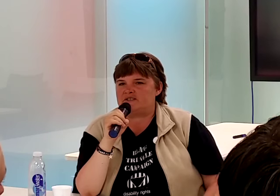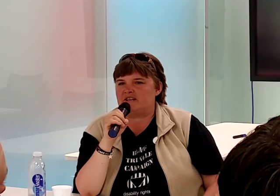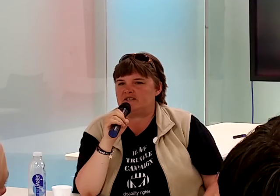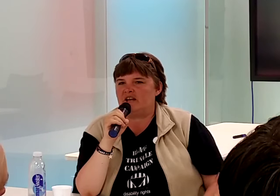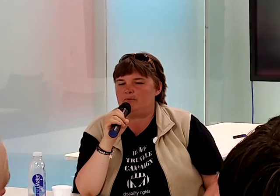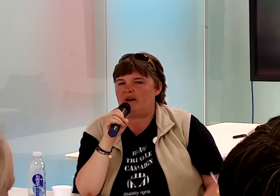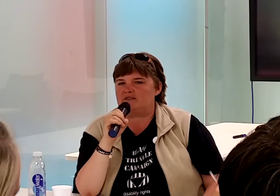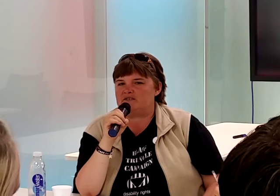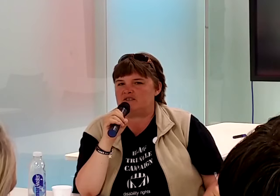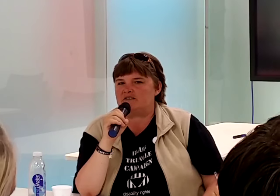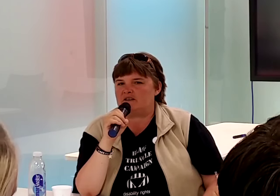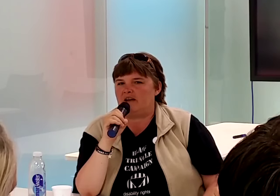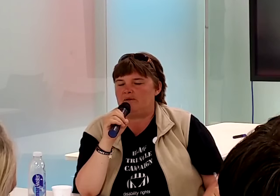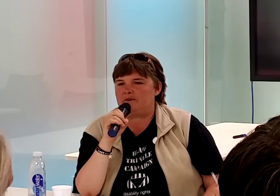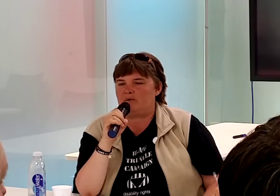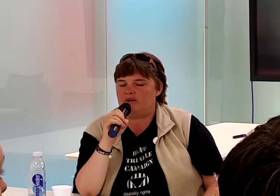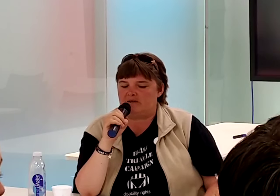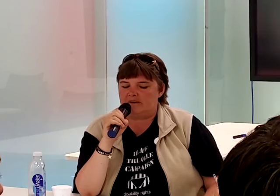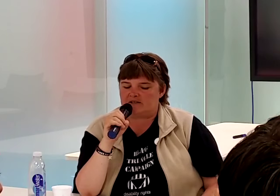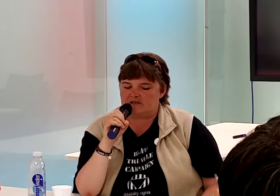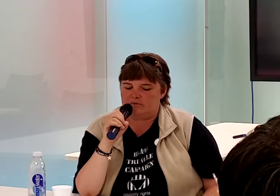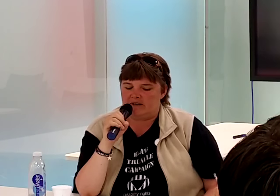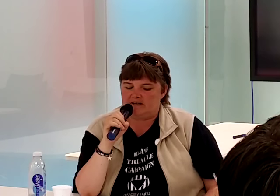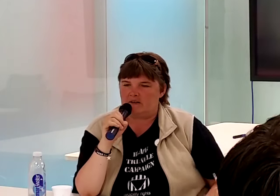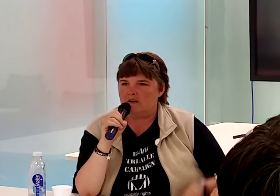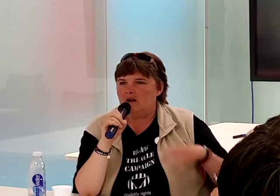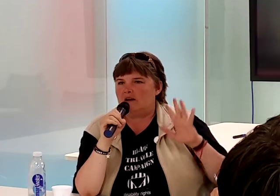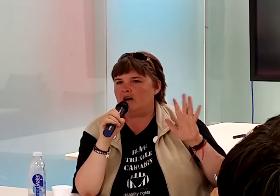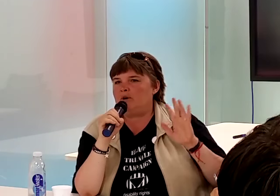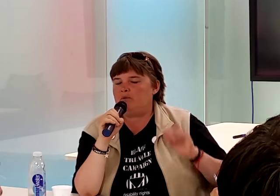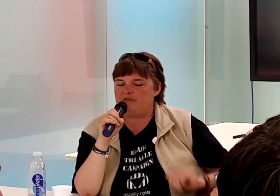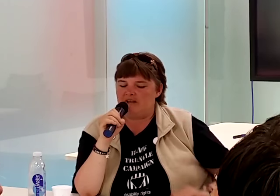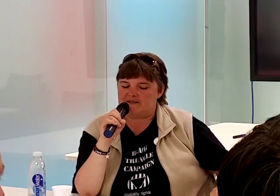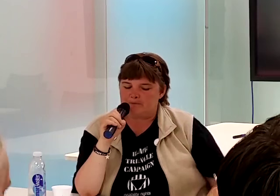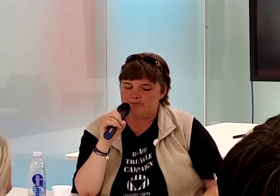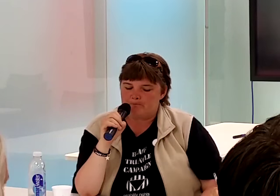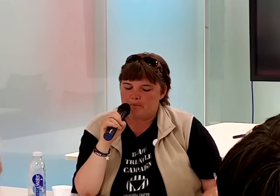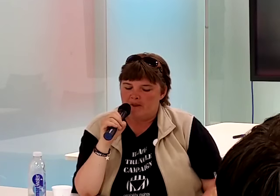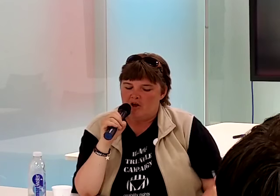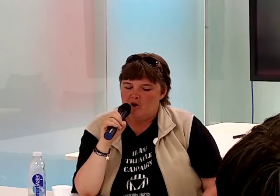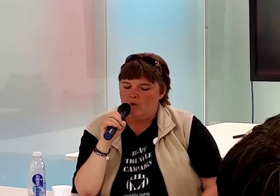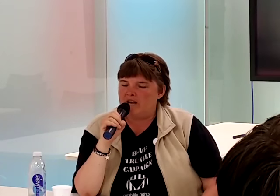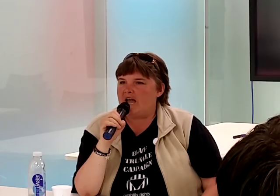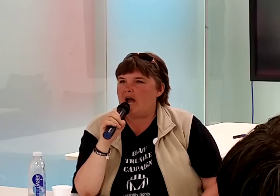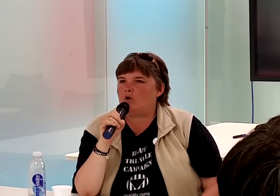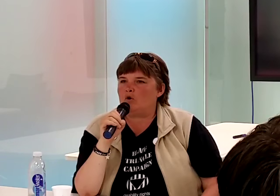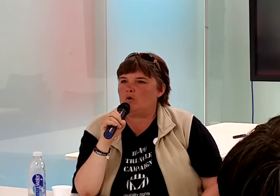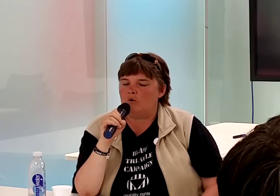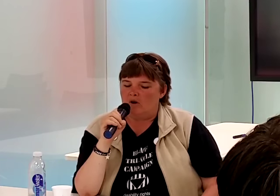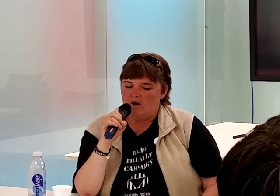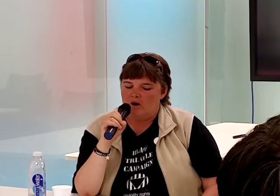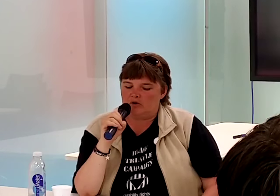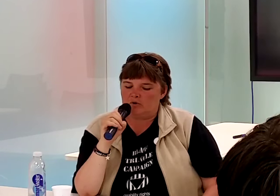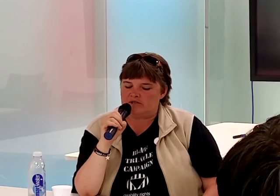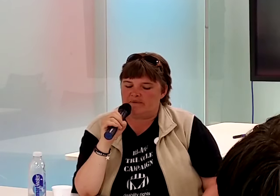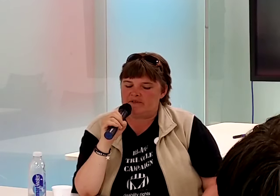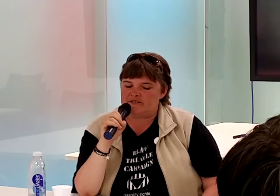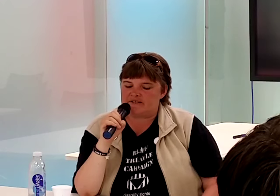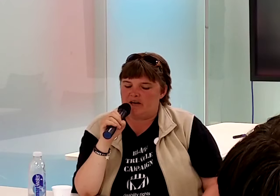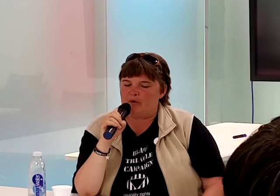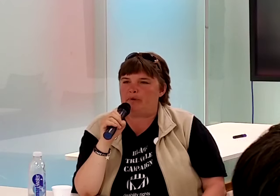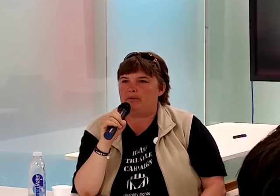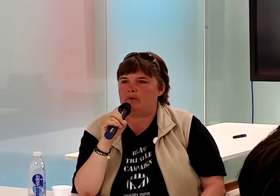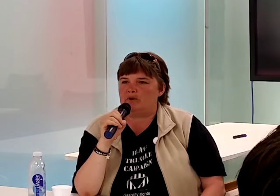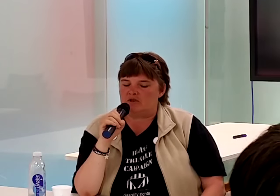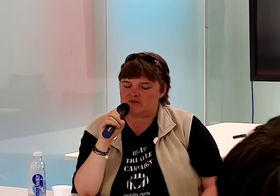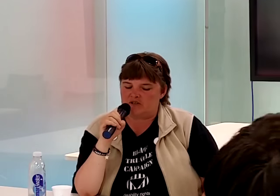www.dbac.uk.net. Press that donate button and start donating for our week of action, please. And I will end with this. We now call on all deaf